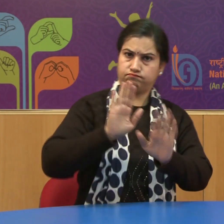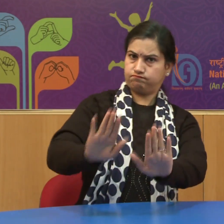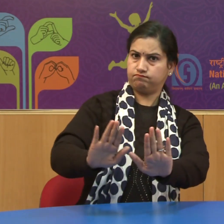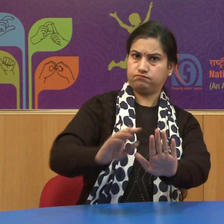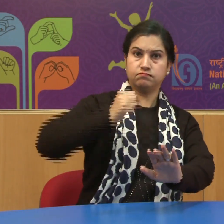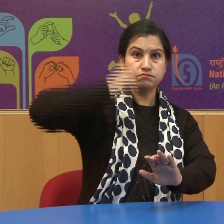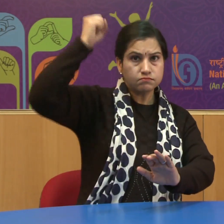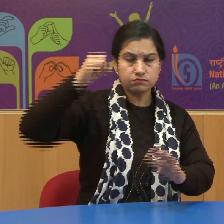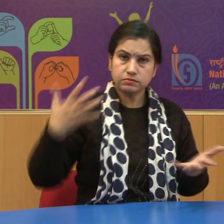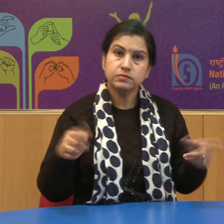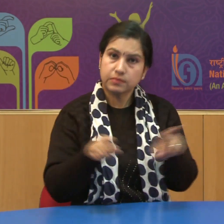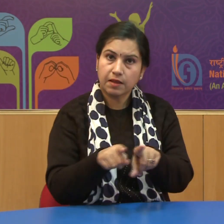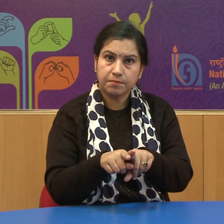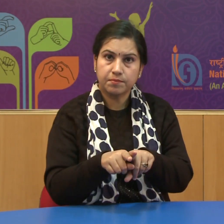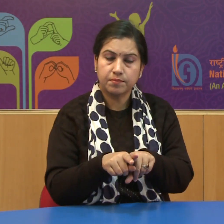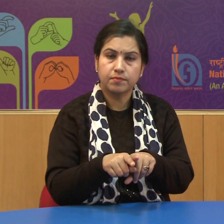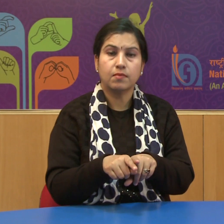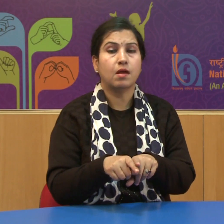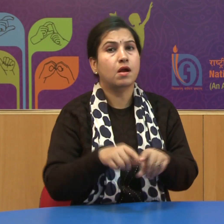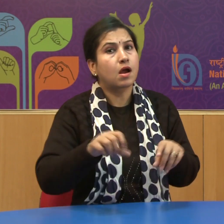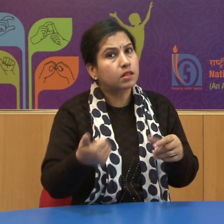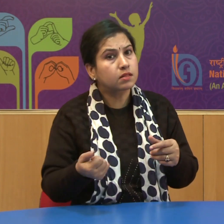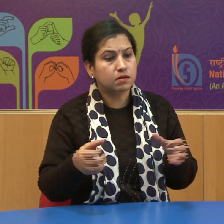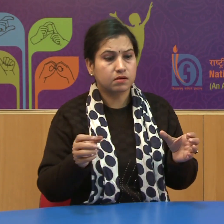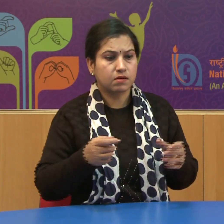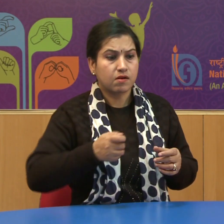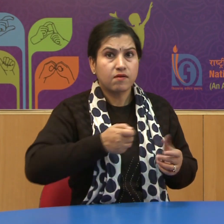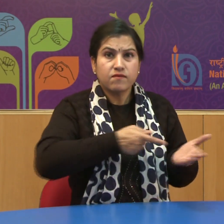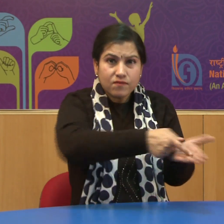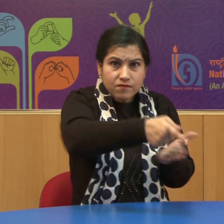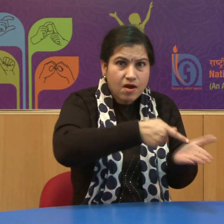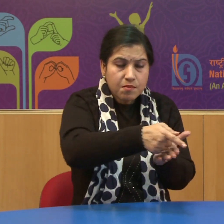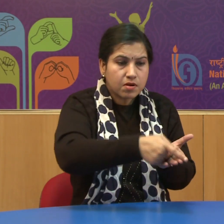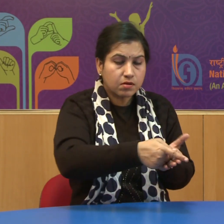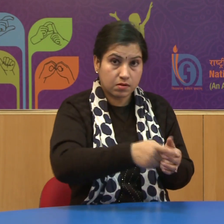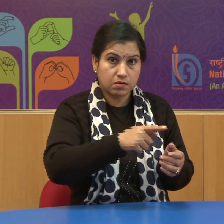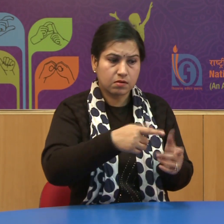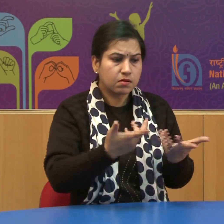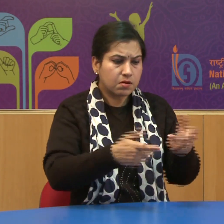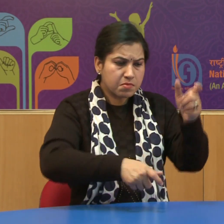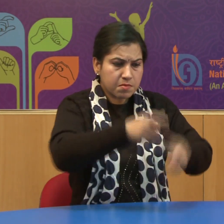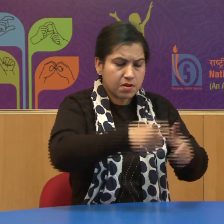and the farmers who were forced to pay increased land tax.